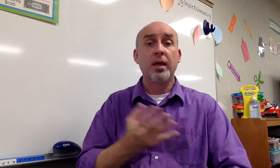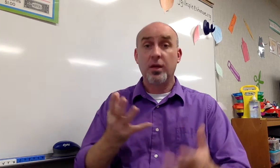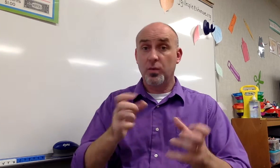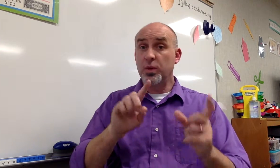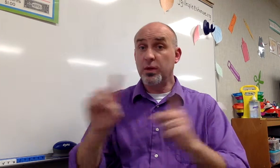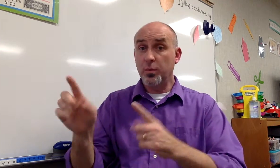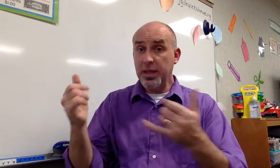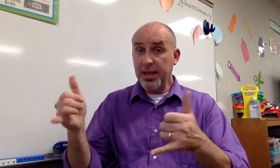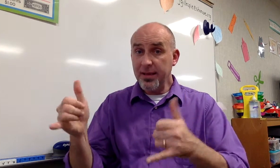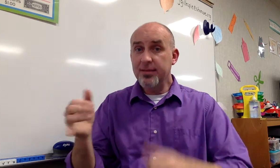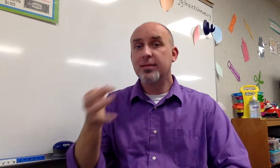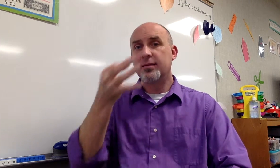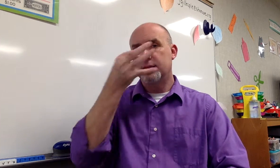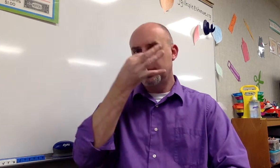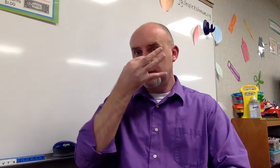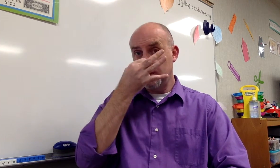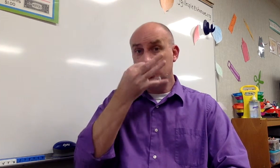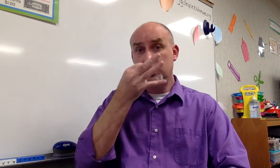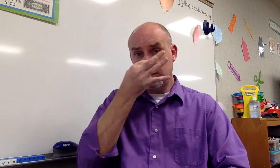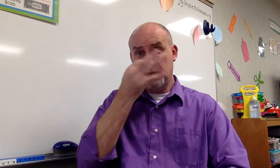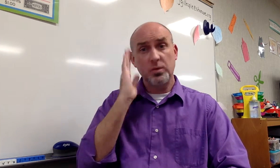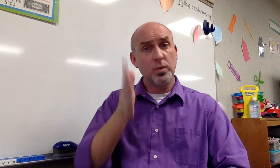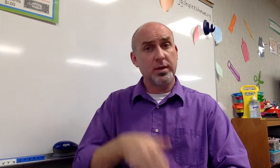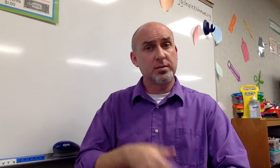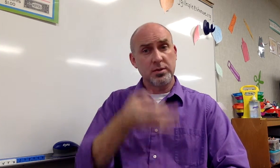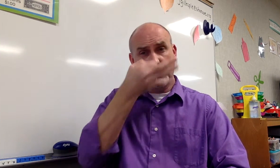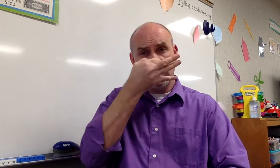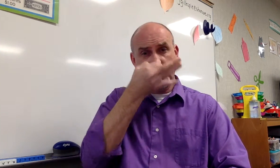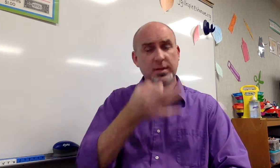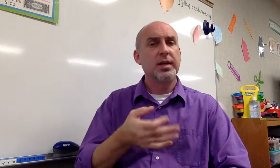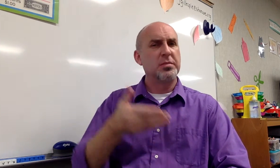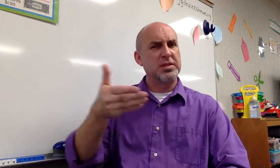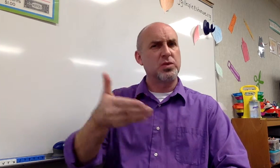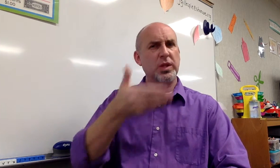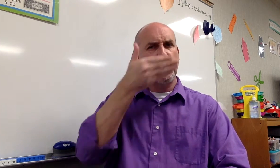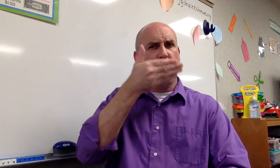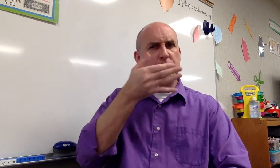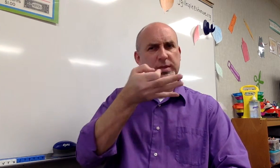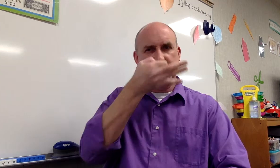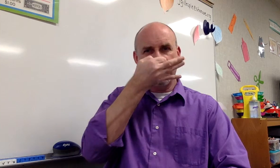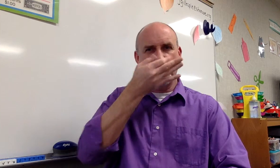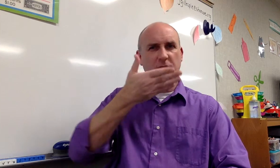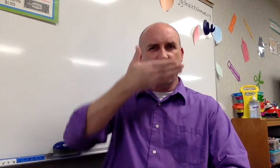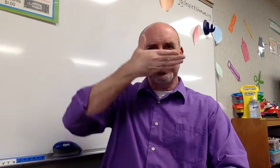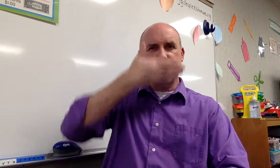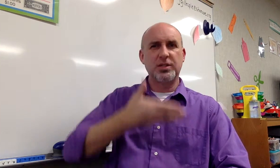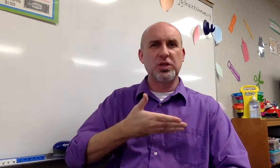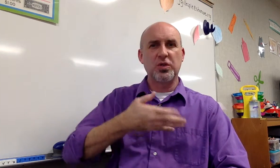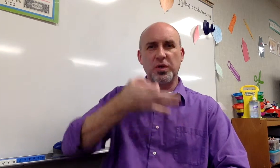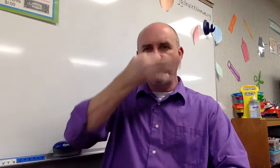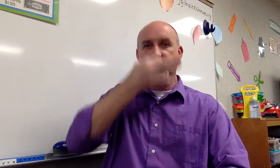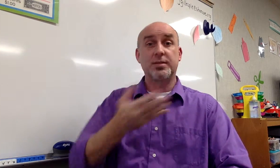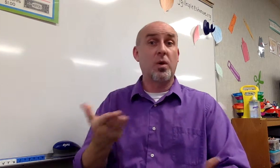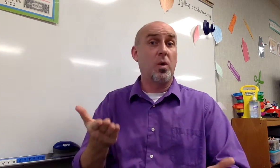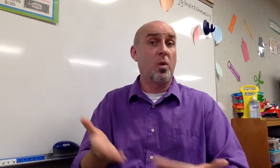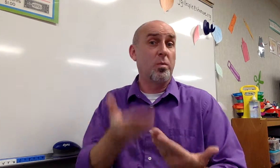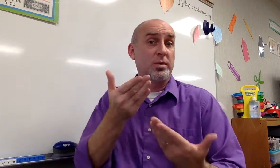You want to go play? Soon. Soon will. Soon. Means it's really close. It's so close it's touching your nose. It's almost